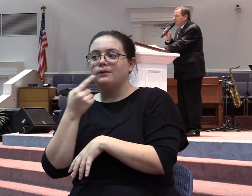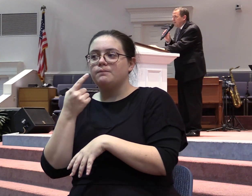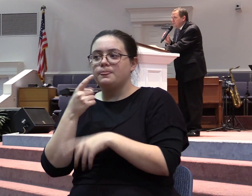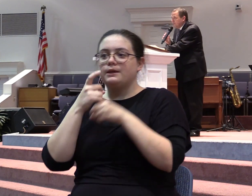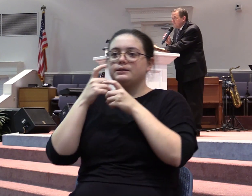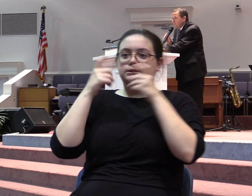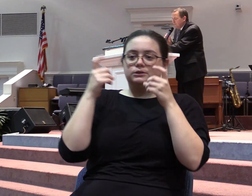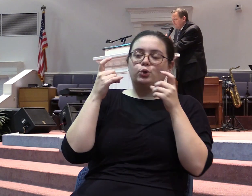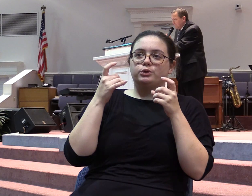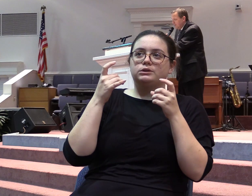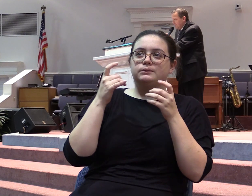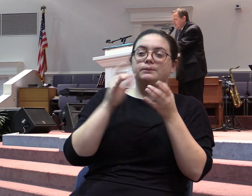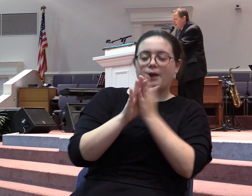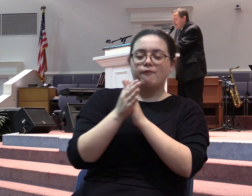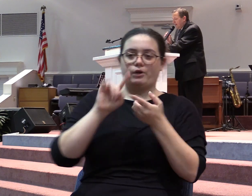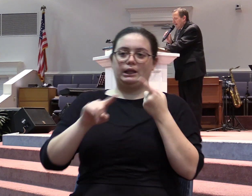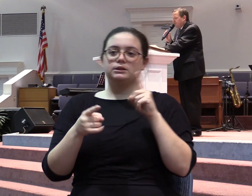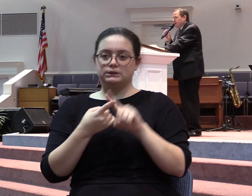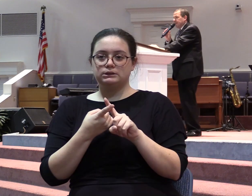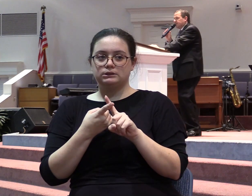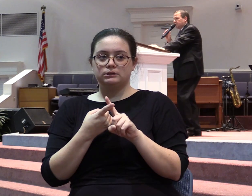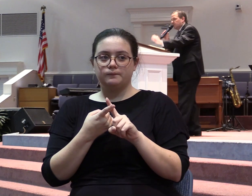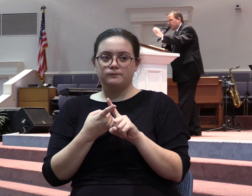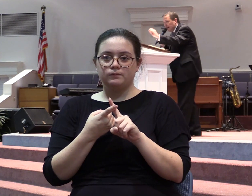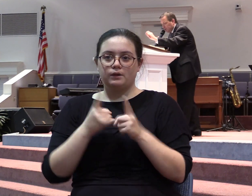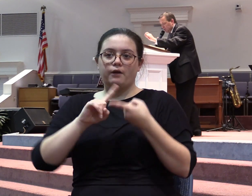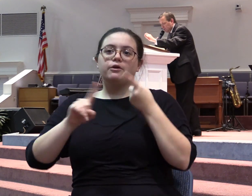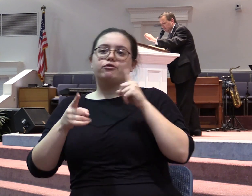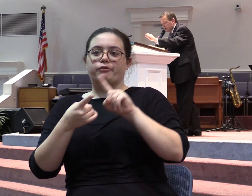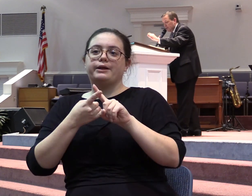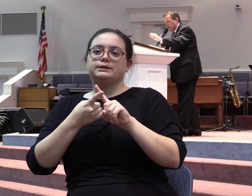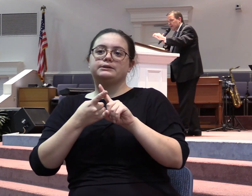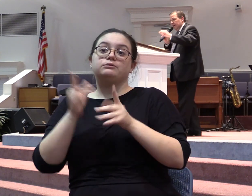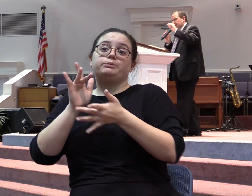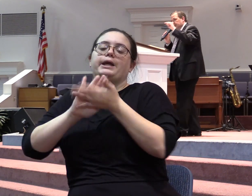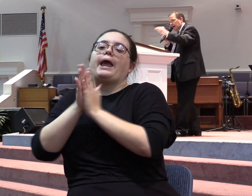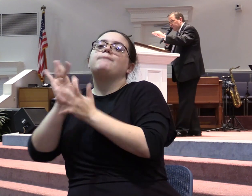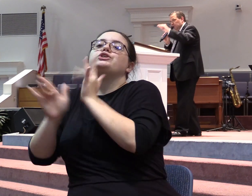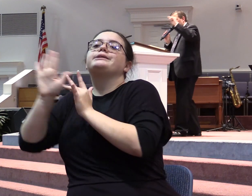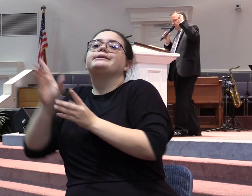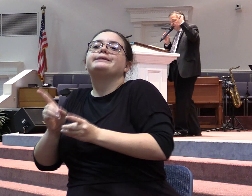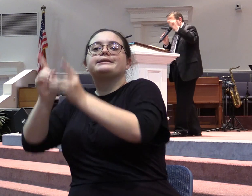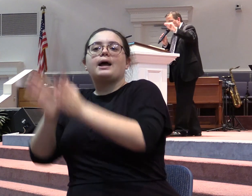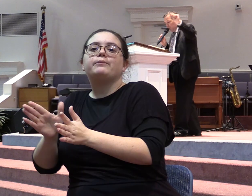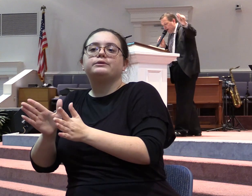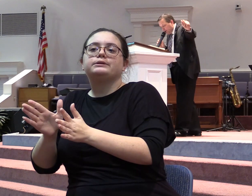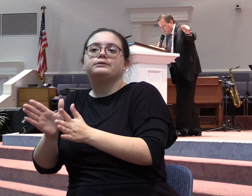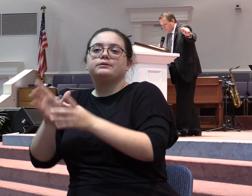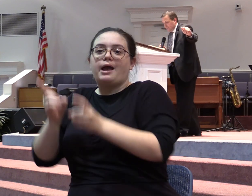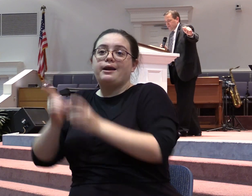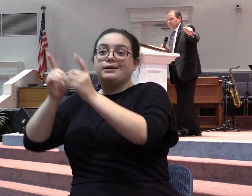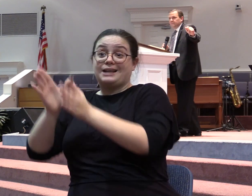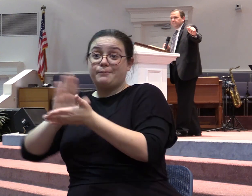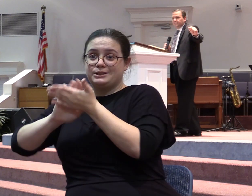into friends. Yes. And friends into disciples. Yes. And disciples into disciple